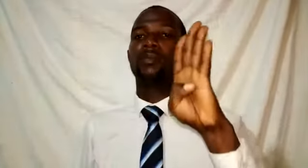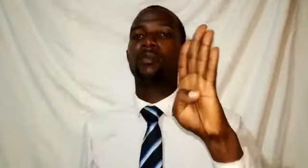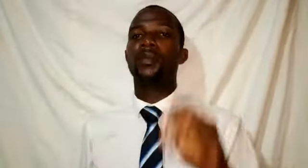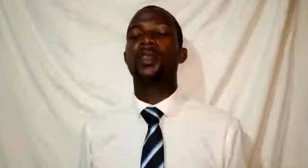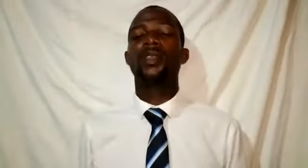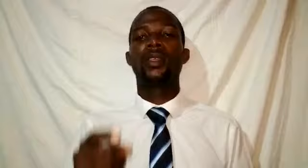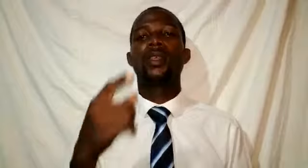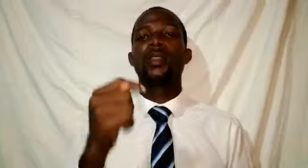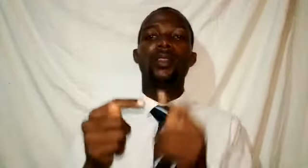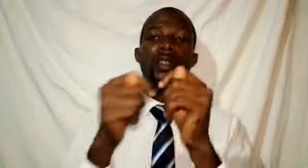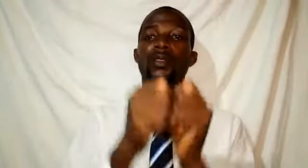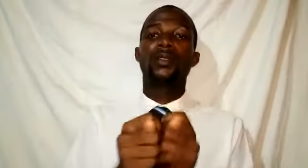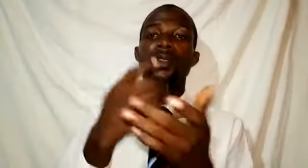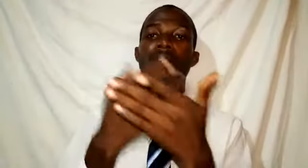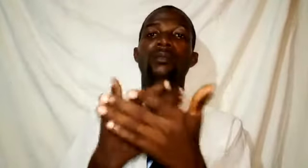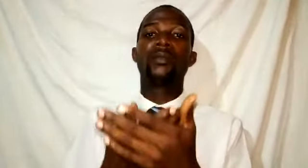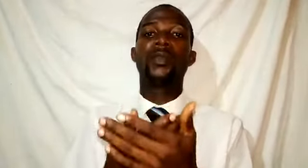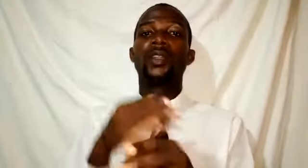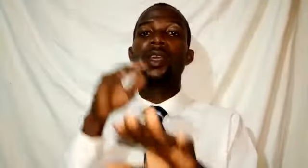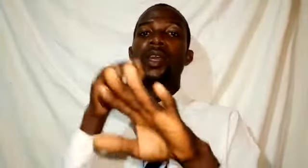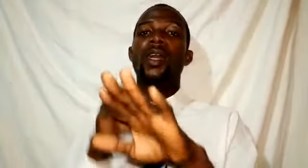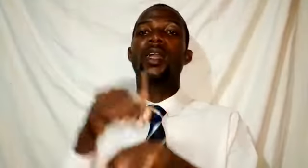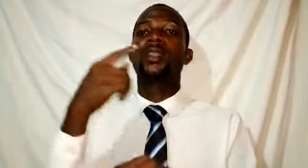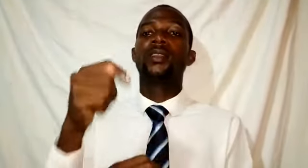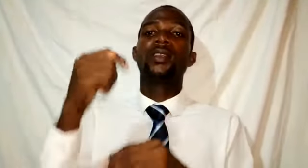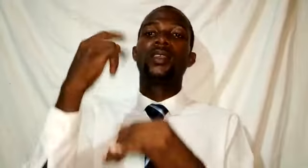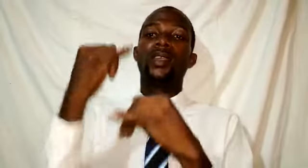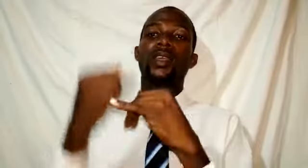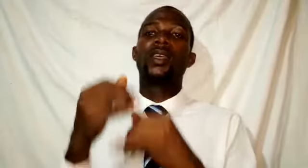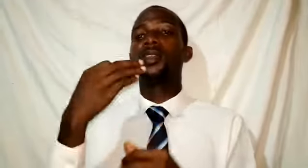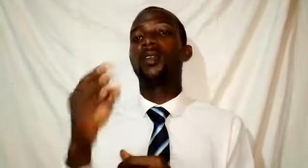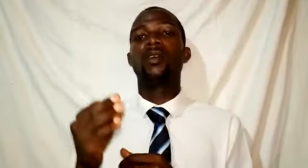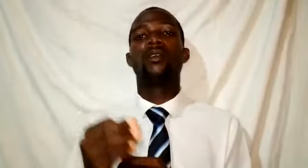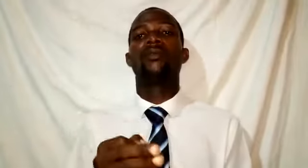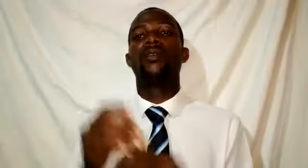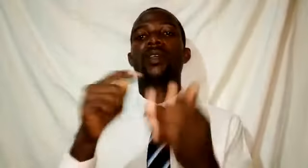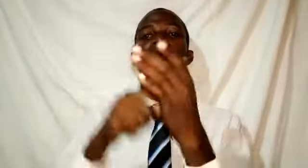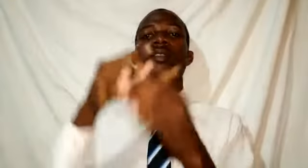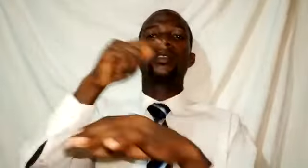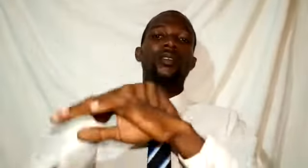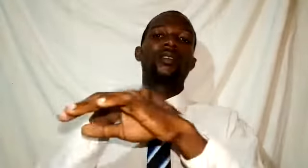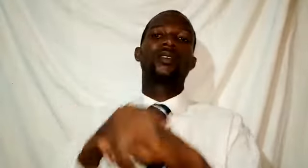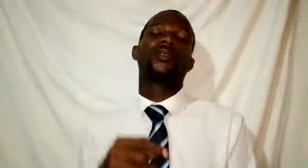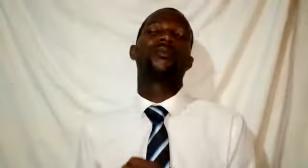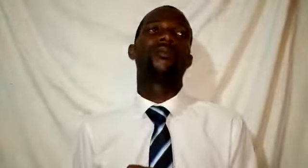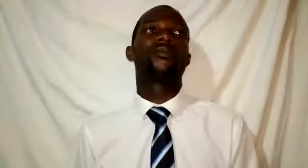total amount at the end of this period.